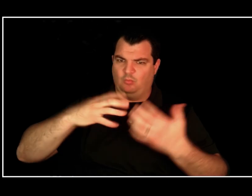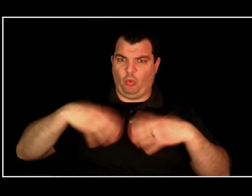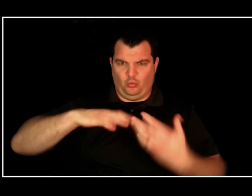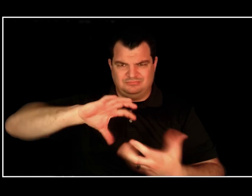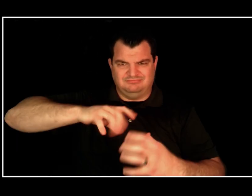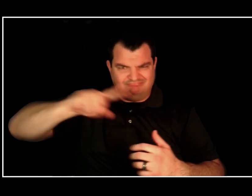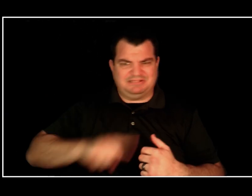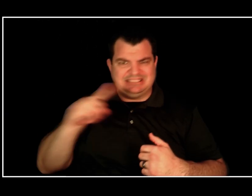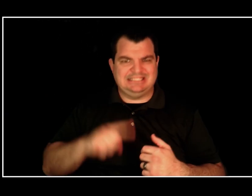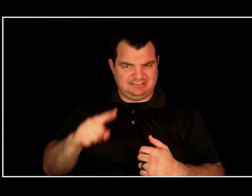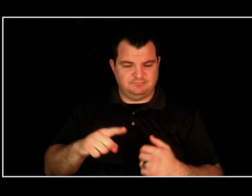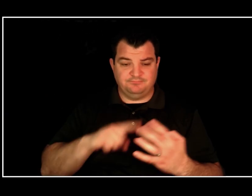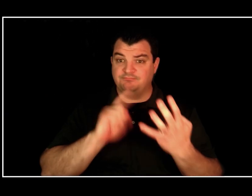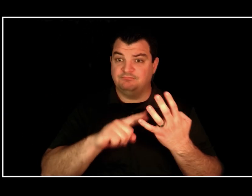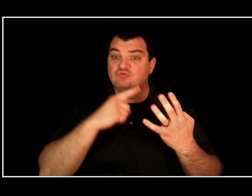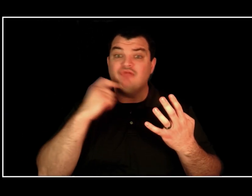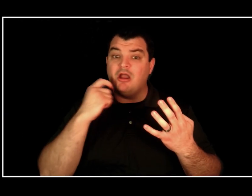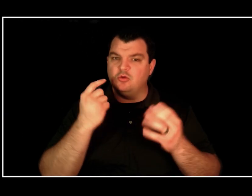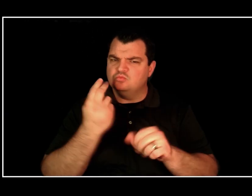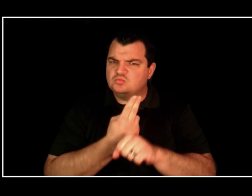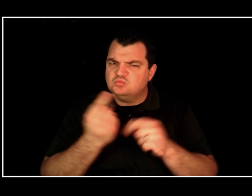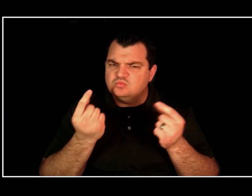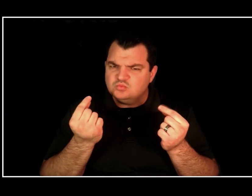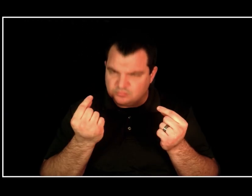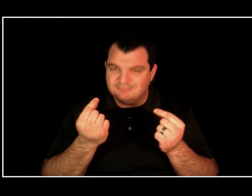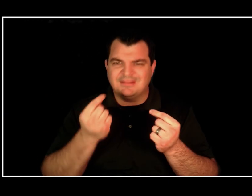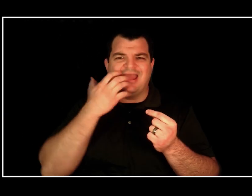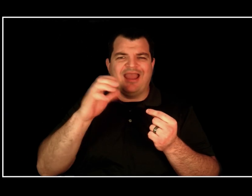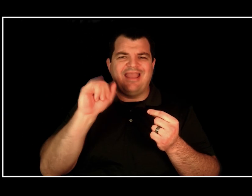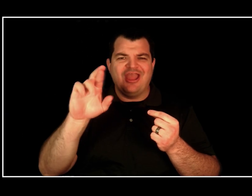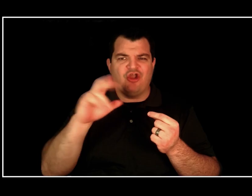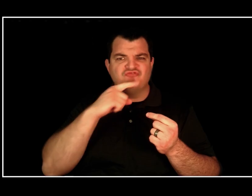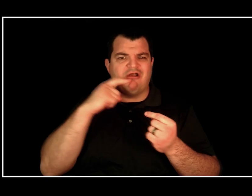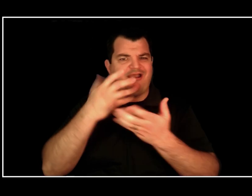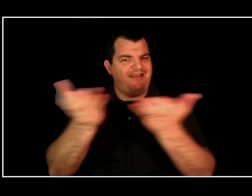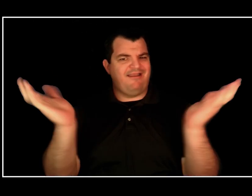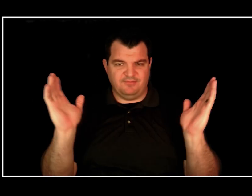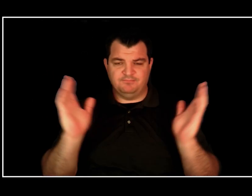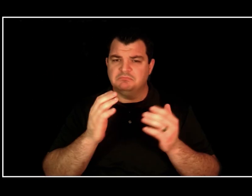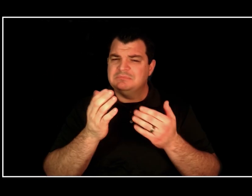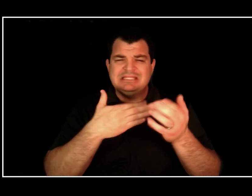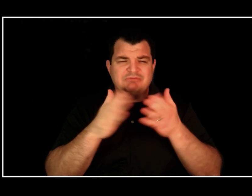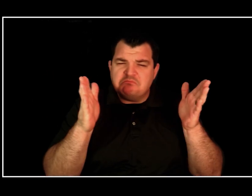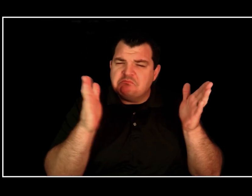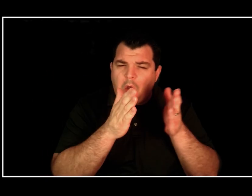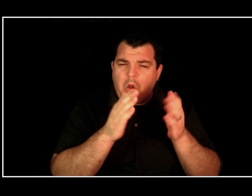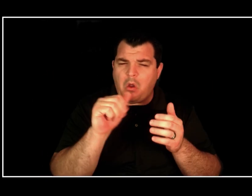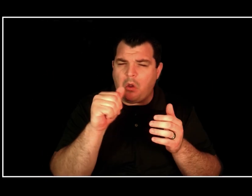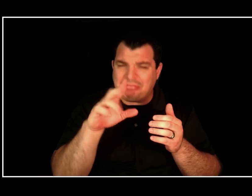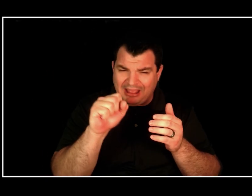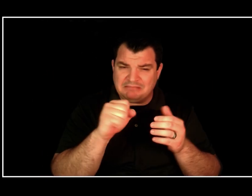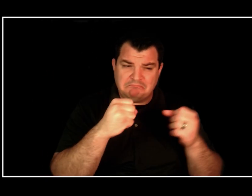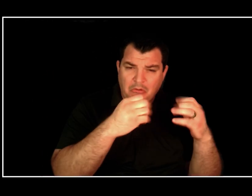to clean and spin clothes, and a dryer uses electricity to heat air and dry them. Even small appliances like